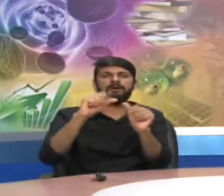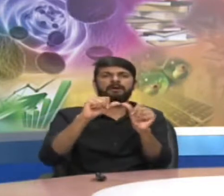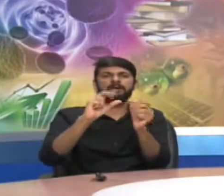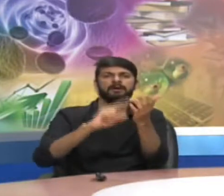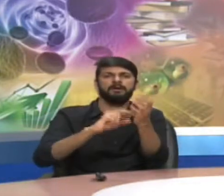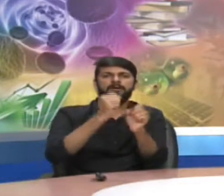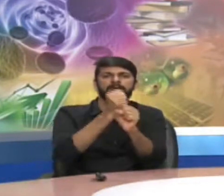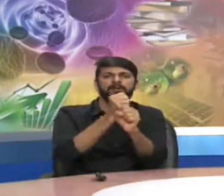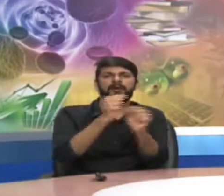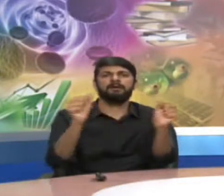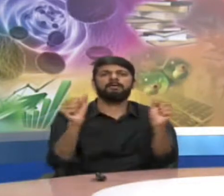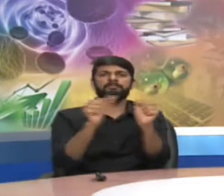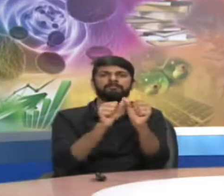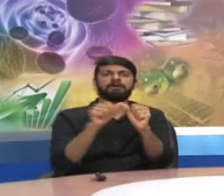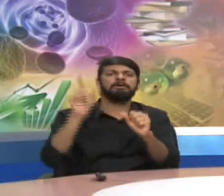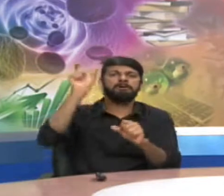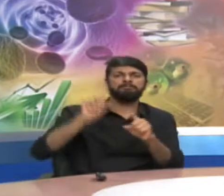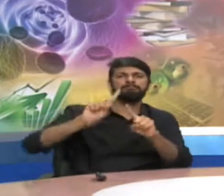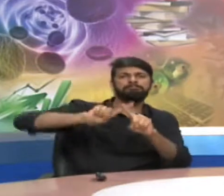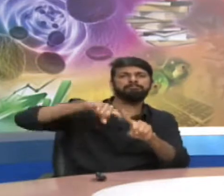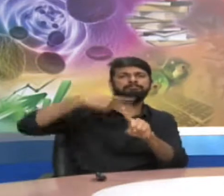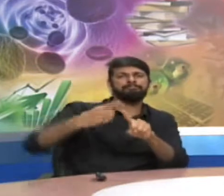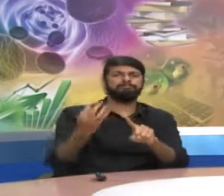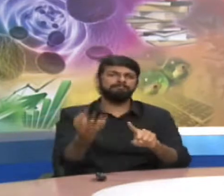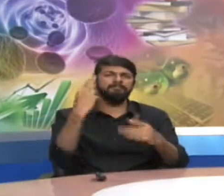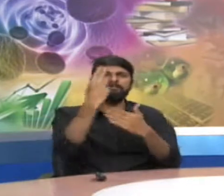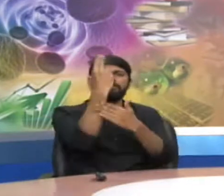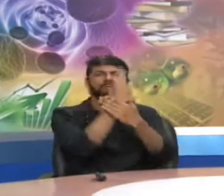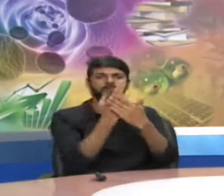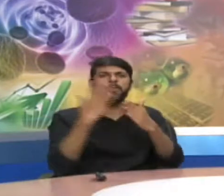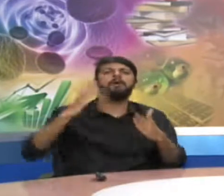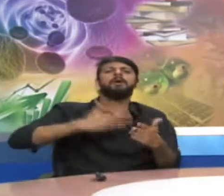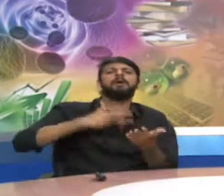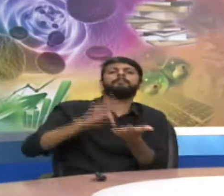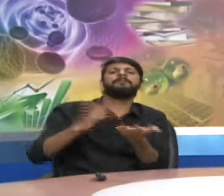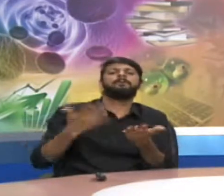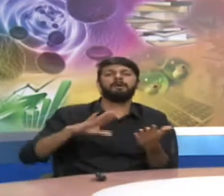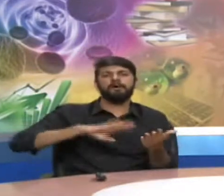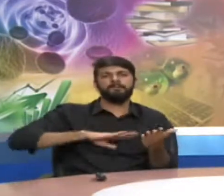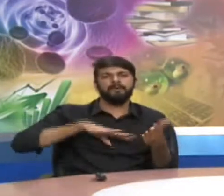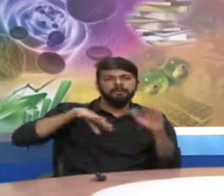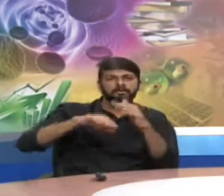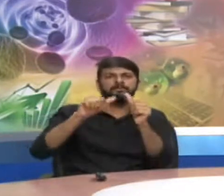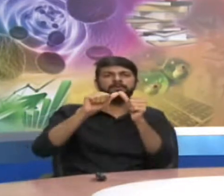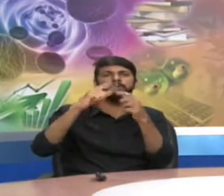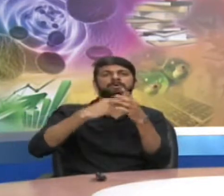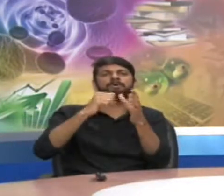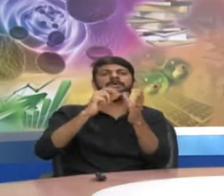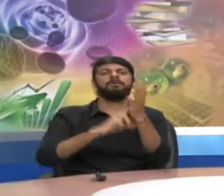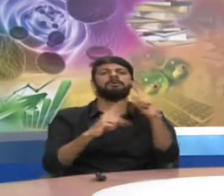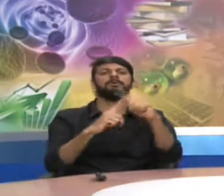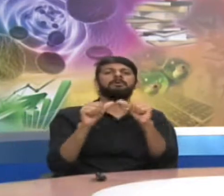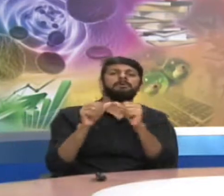6 Shadanga which were followed by every Ajanta painters.